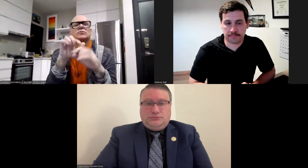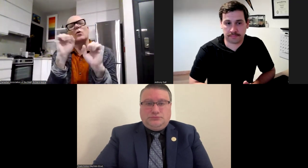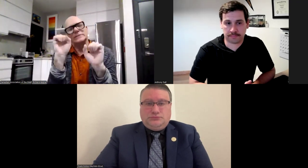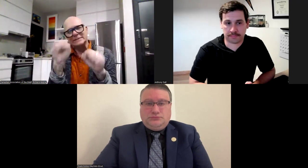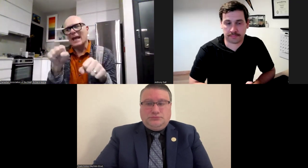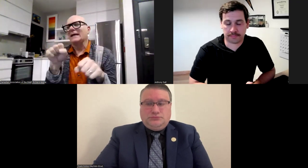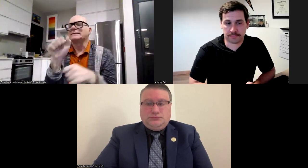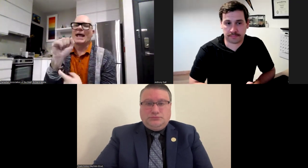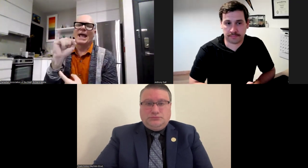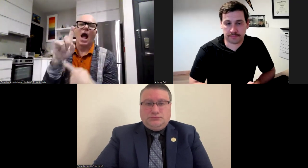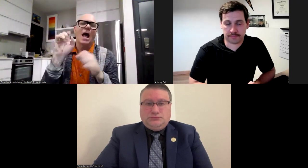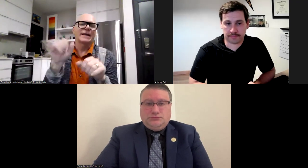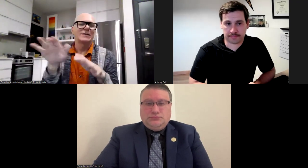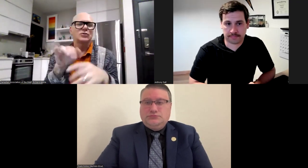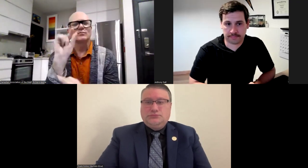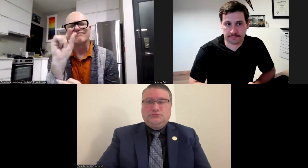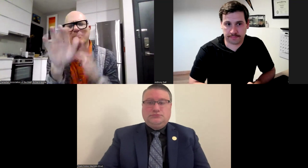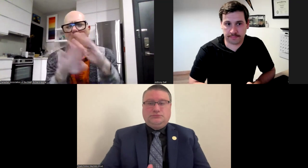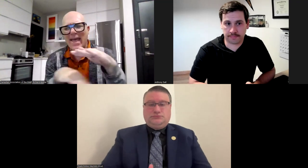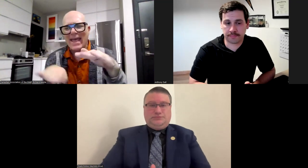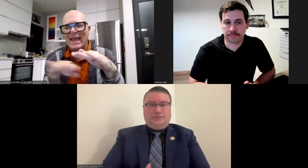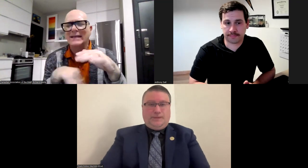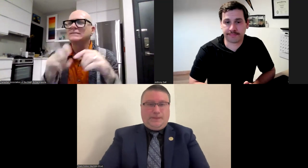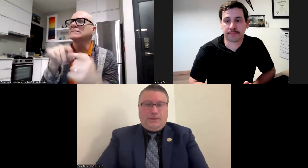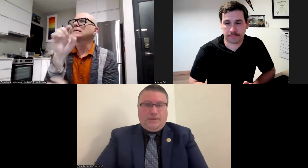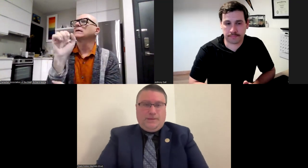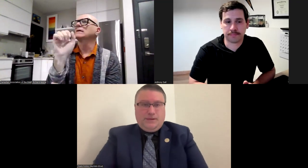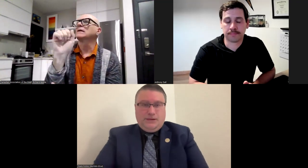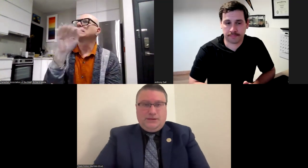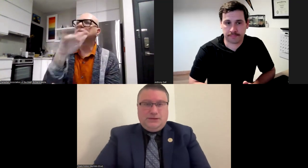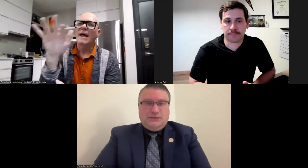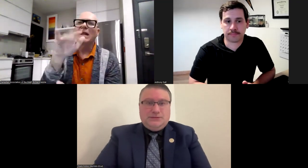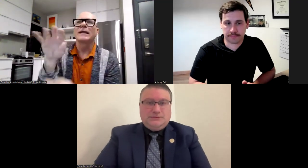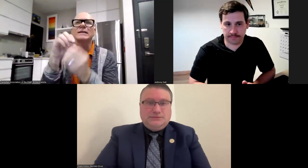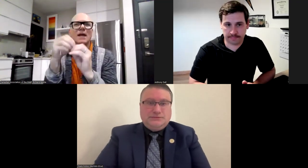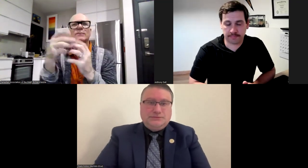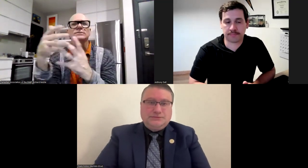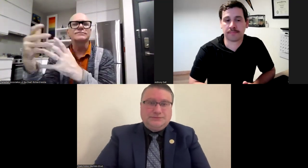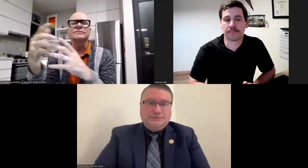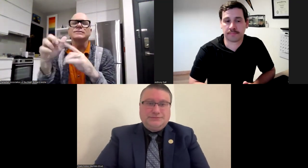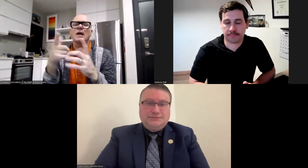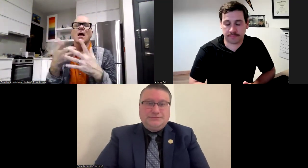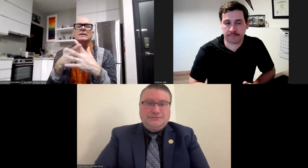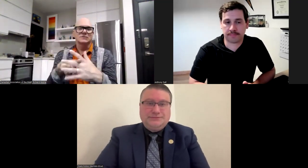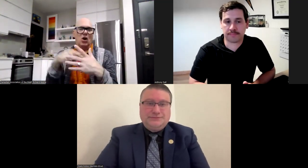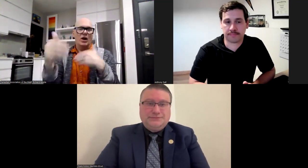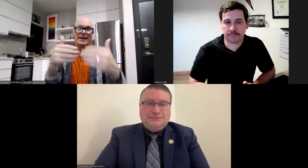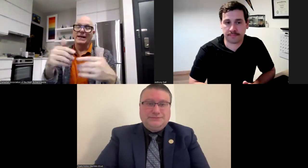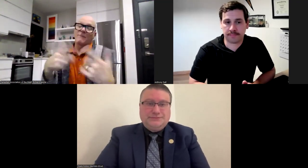hand gestures, finger movements, facial movements, etc. But we are in very basic places right now. You can see